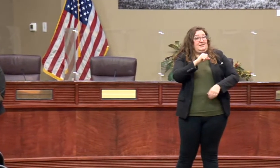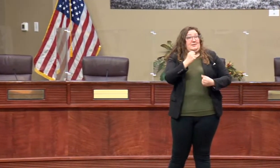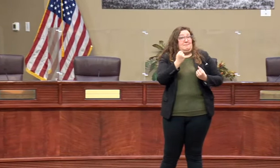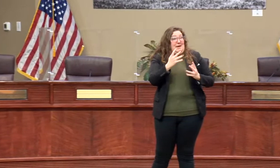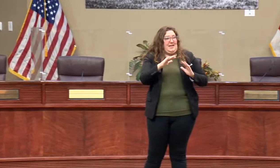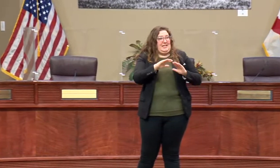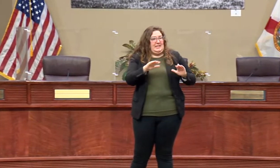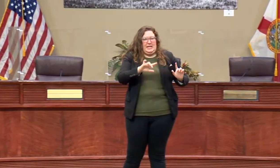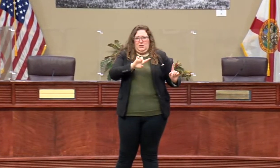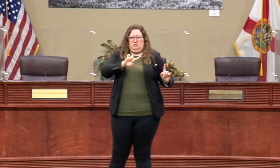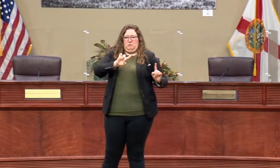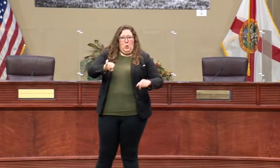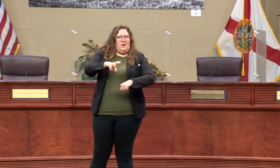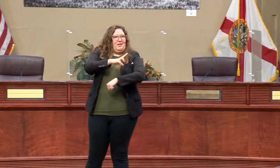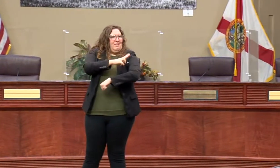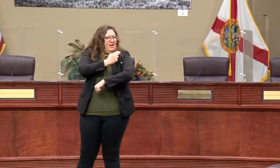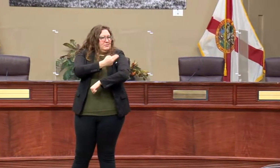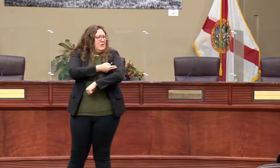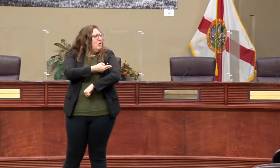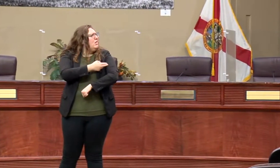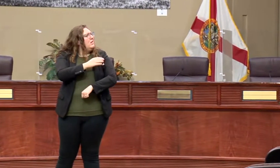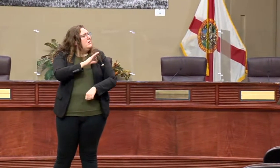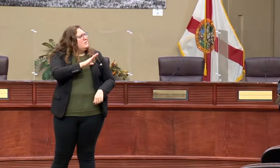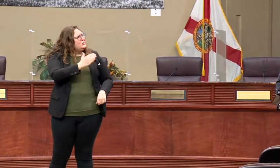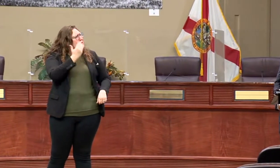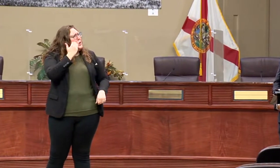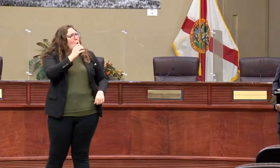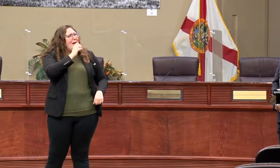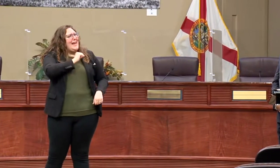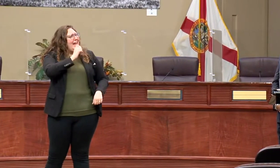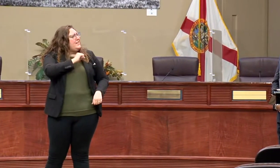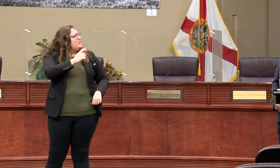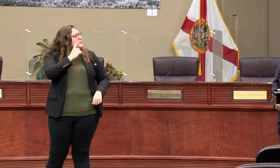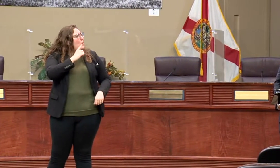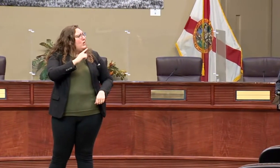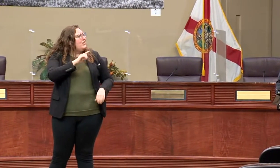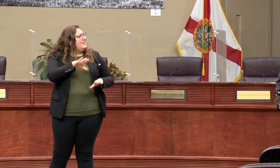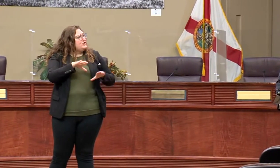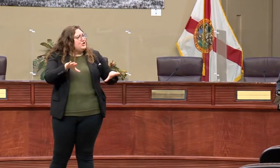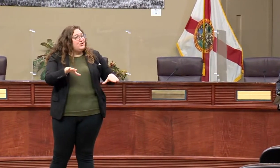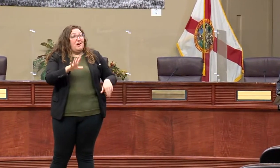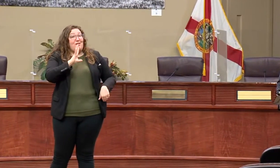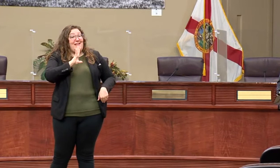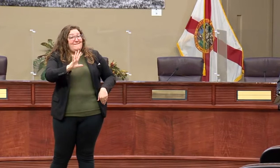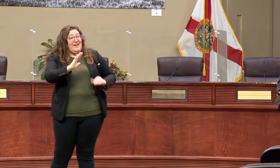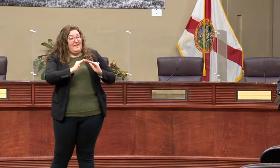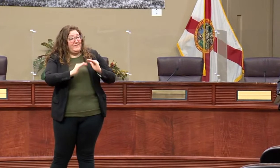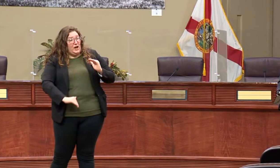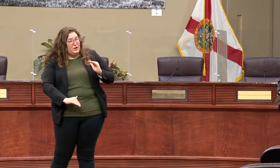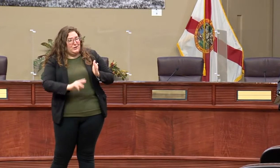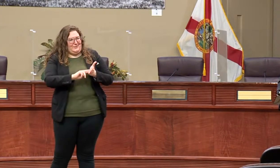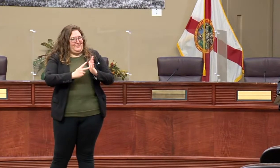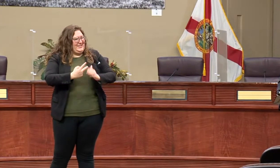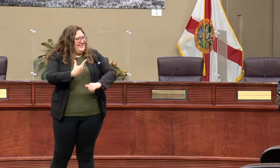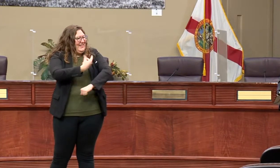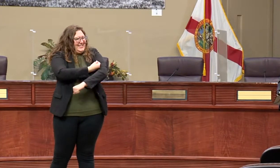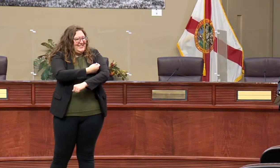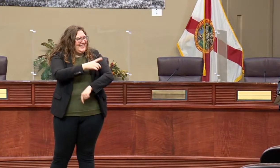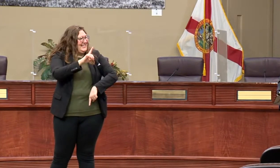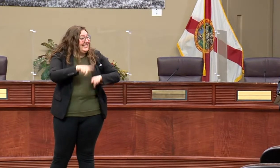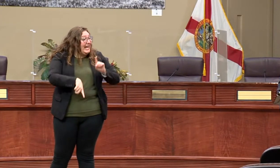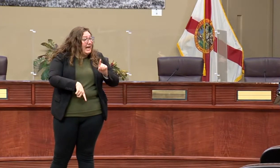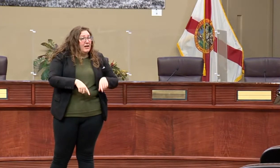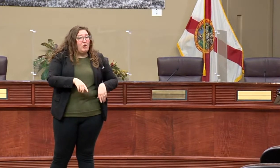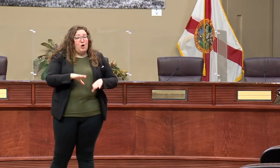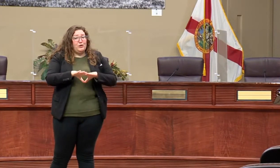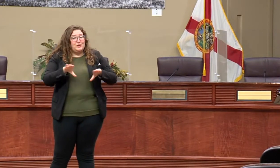hospitalizations in pediatric cases. Do we know what age those are? Are those under 5 where they can't get vaccinated? Are they